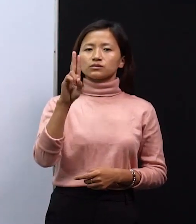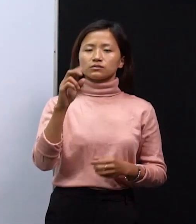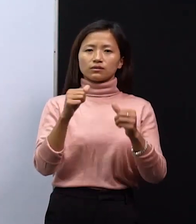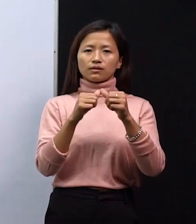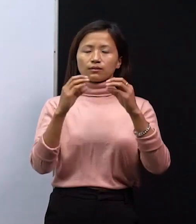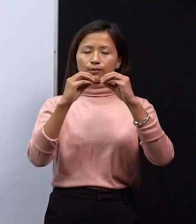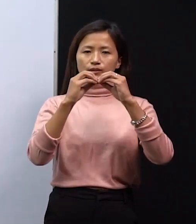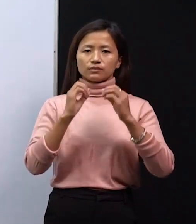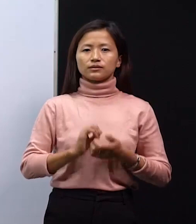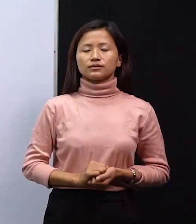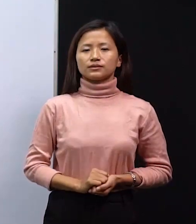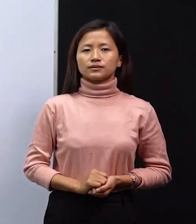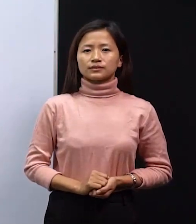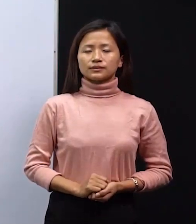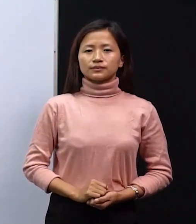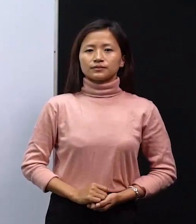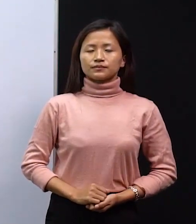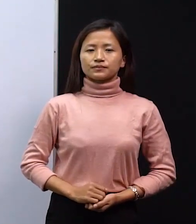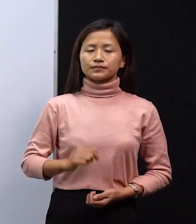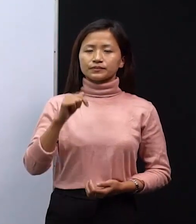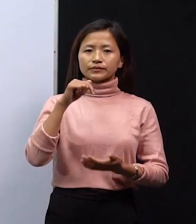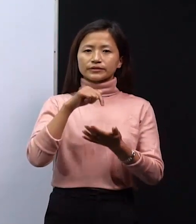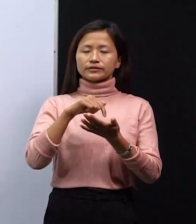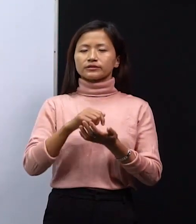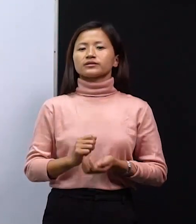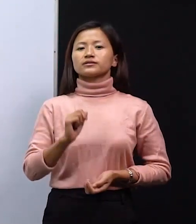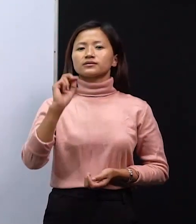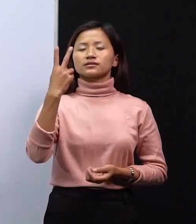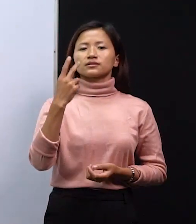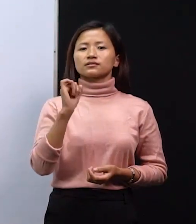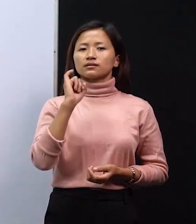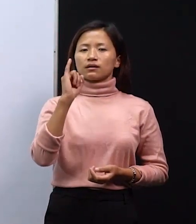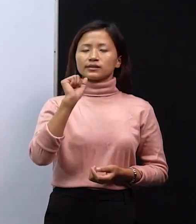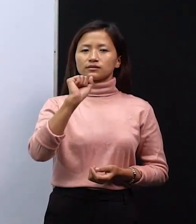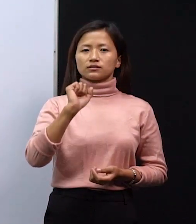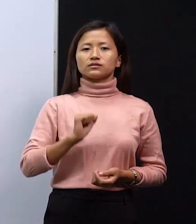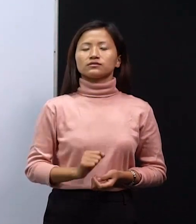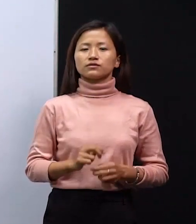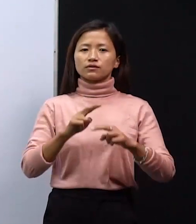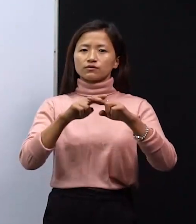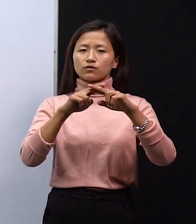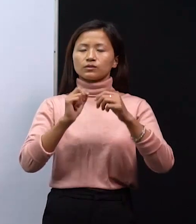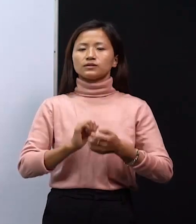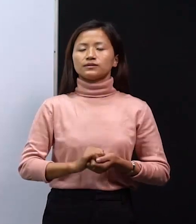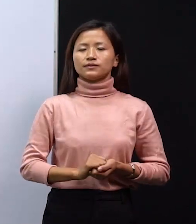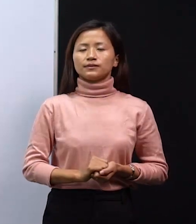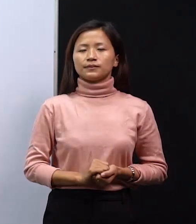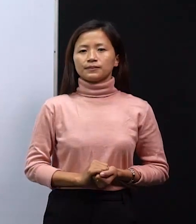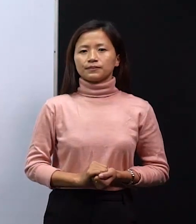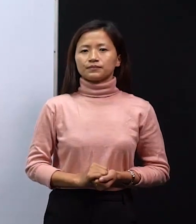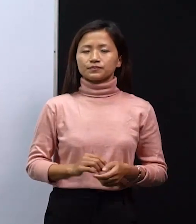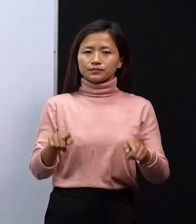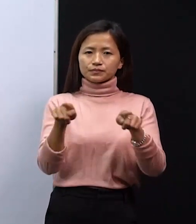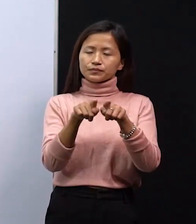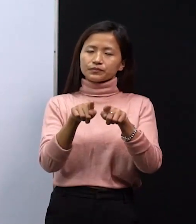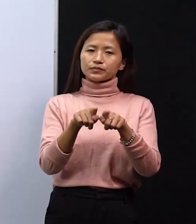2ab. Now this is the second identity or formula. Similar